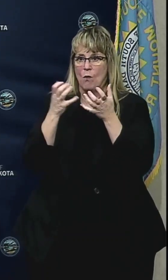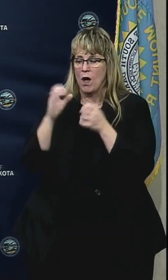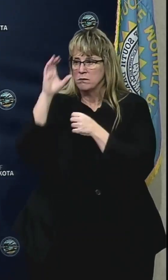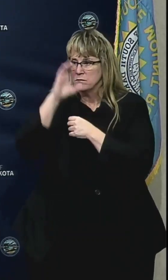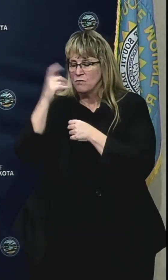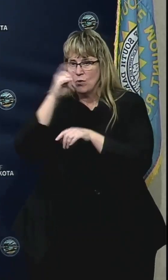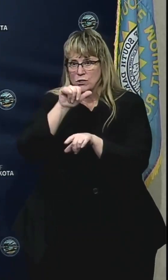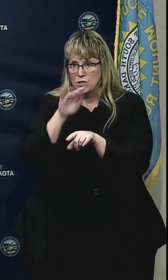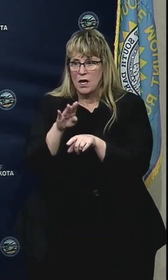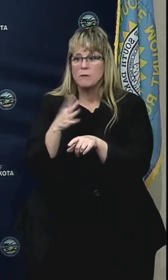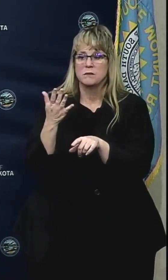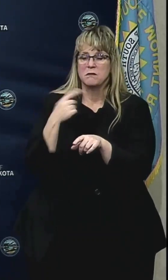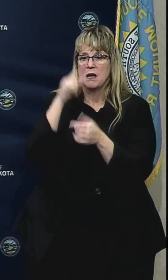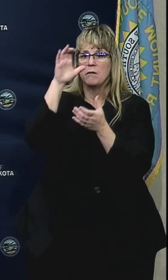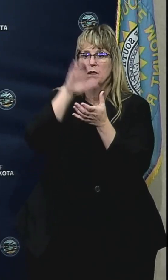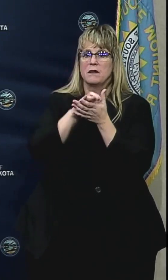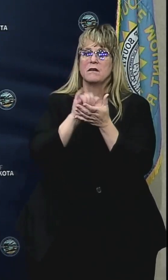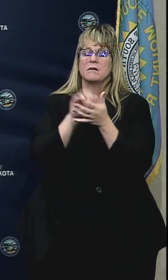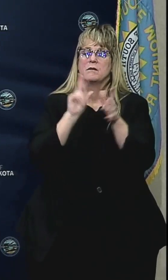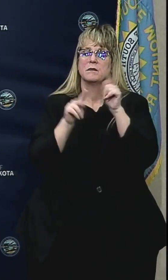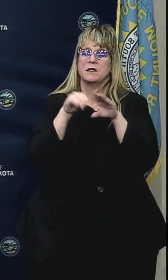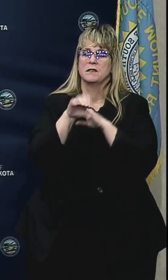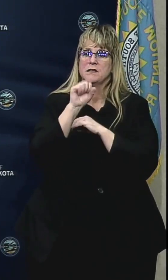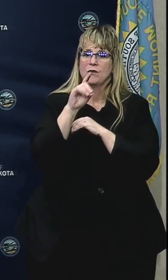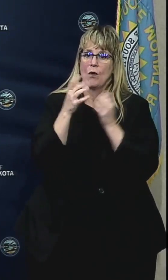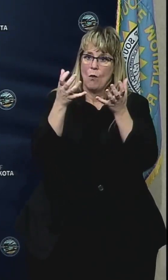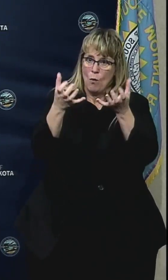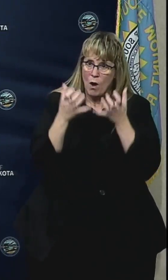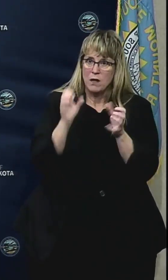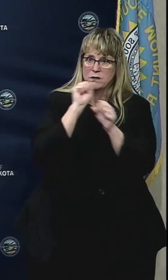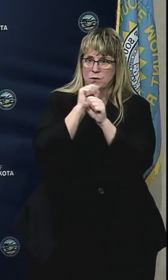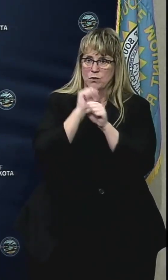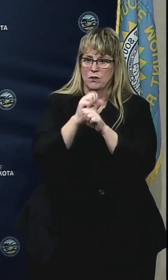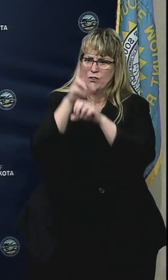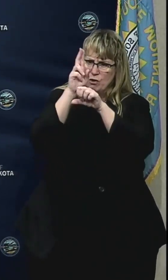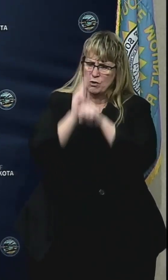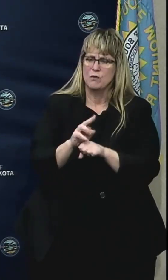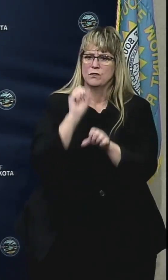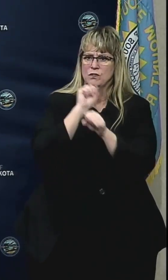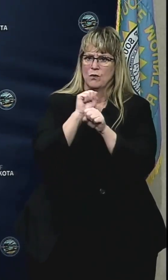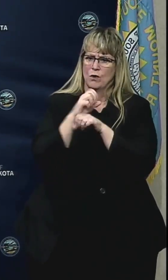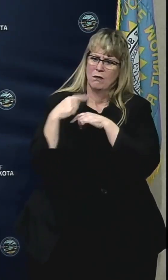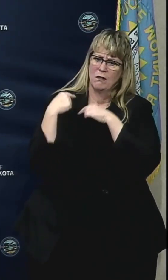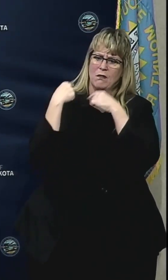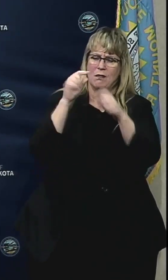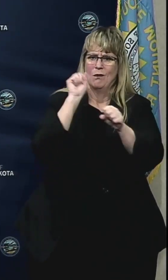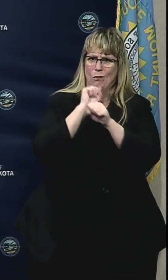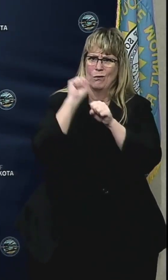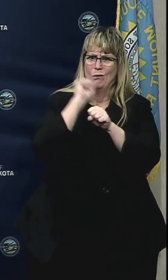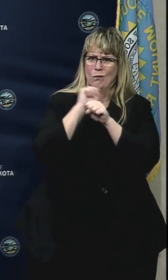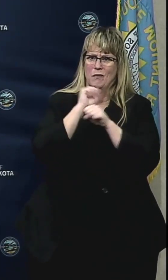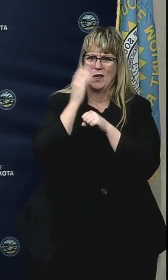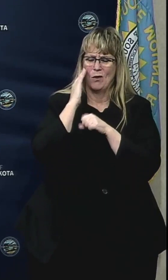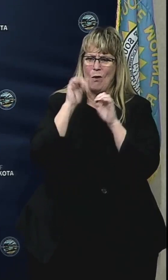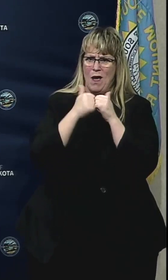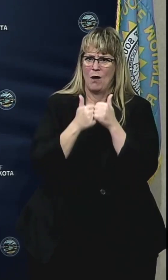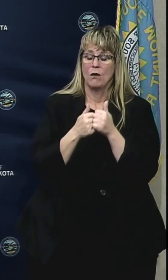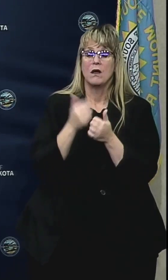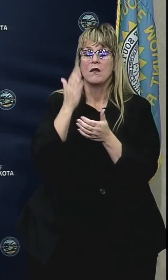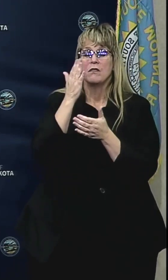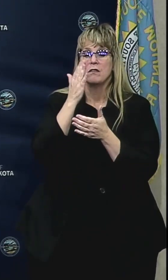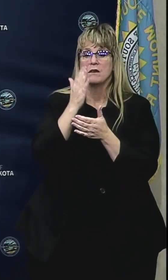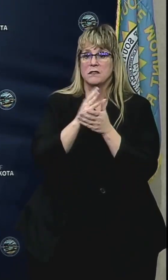that are there. I believe the people of South Dakota want to work and are used to working and have always worked very hard. So there are some